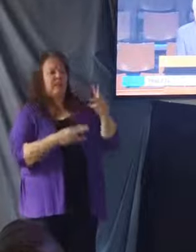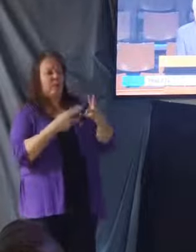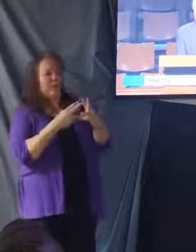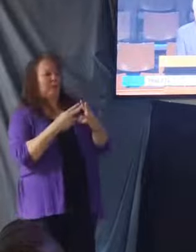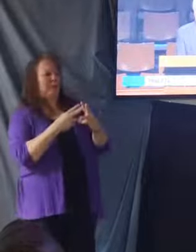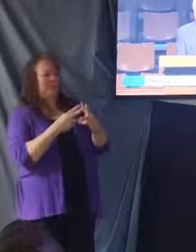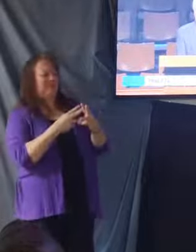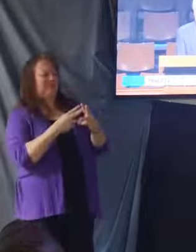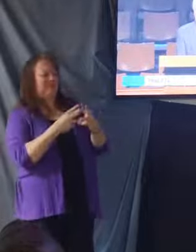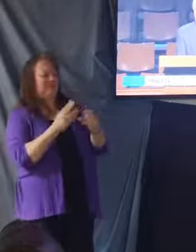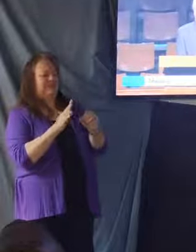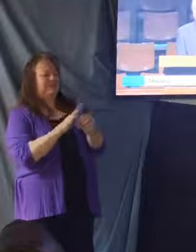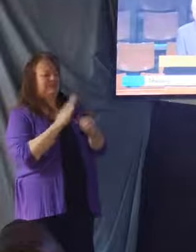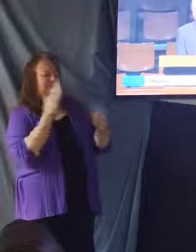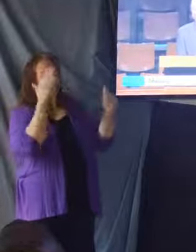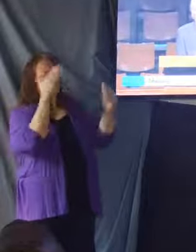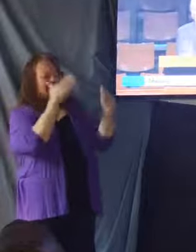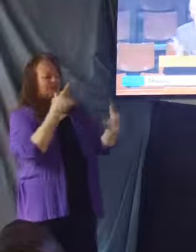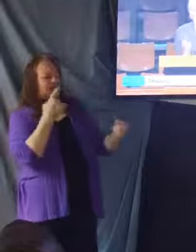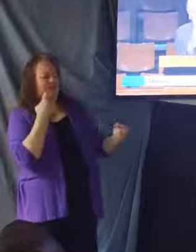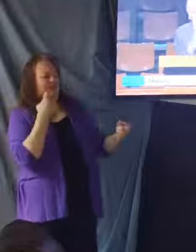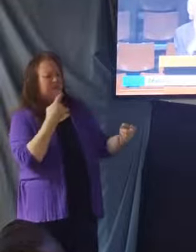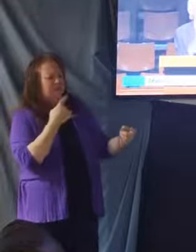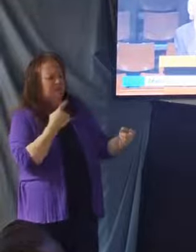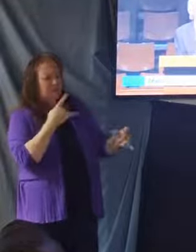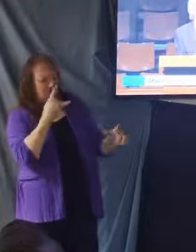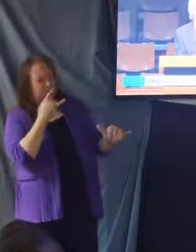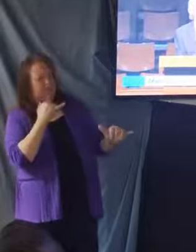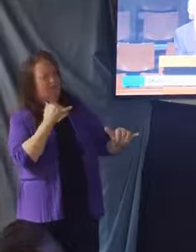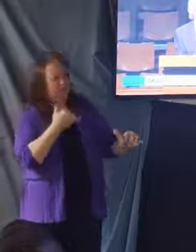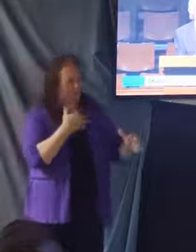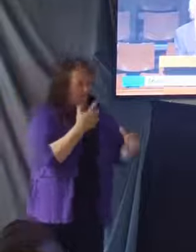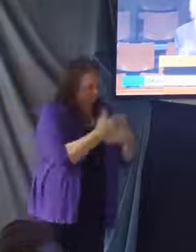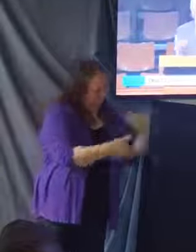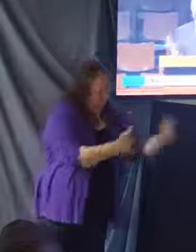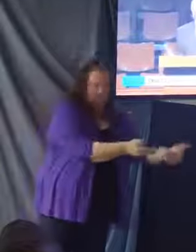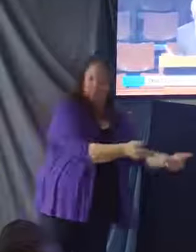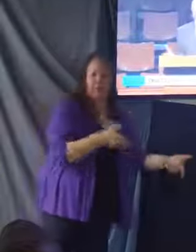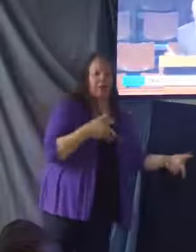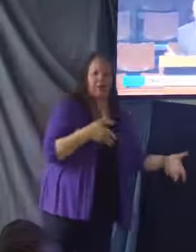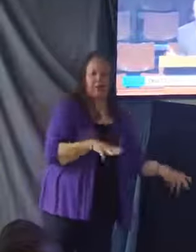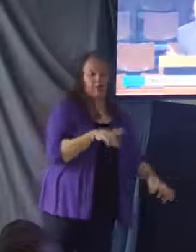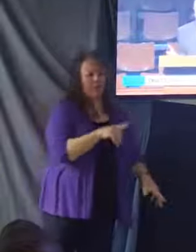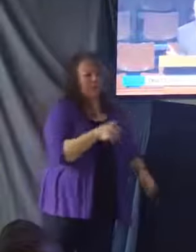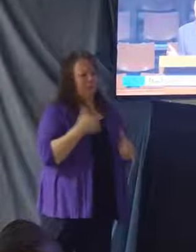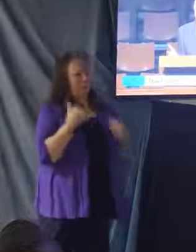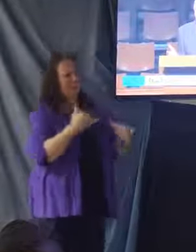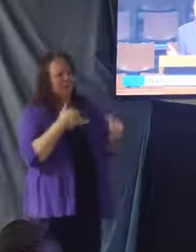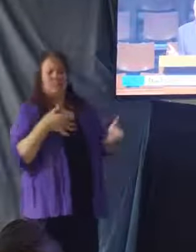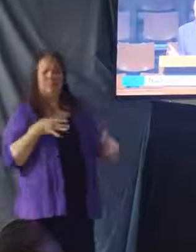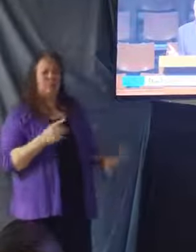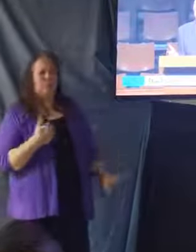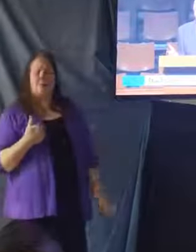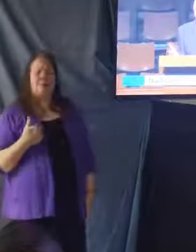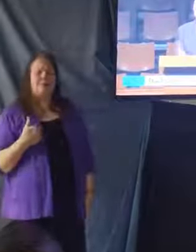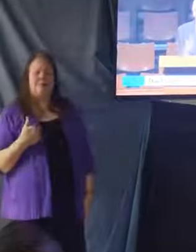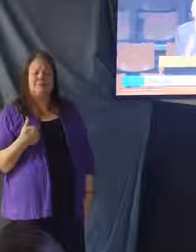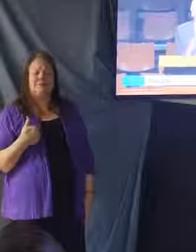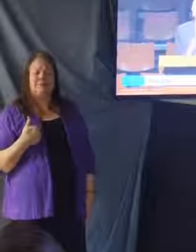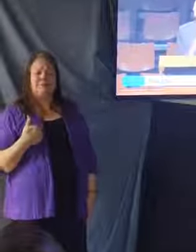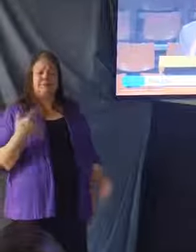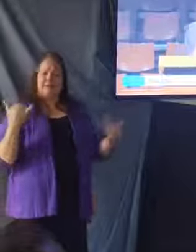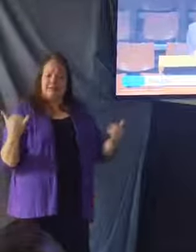darkness. We don't want to be swept along with the world. We don't want to live like the world. This